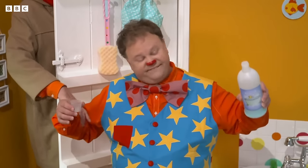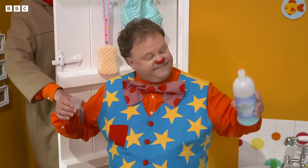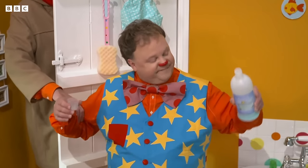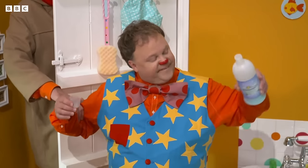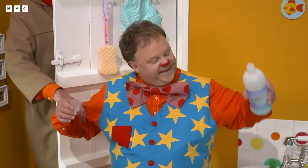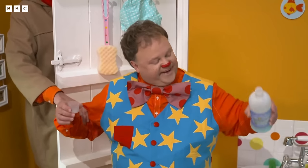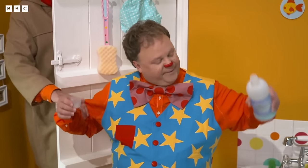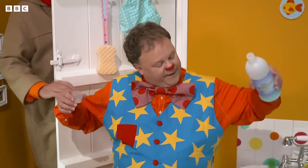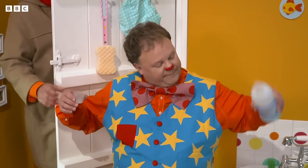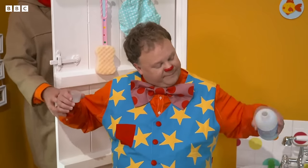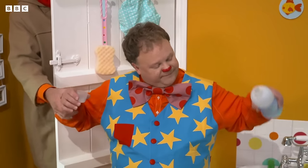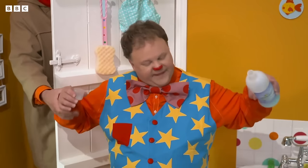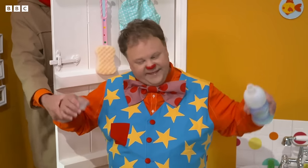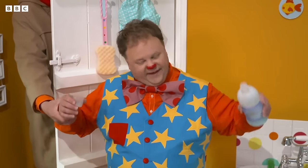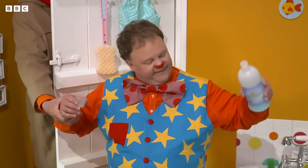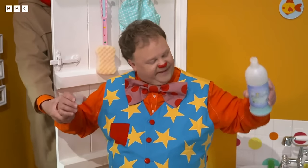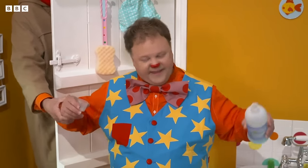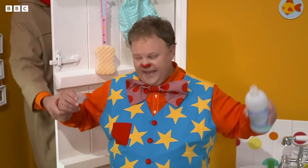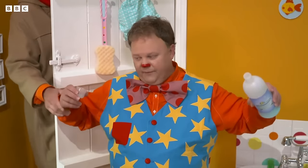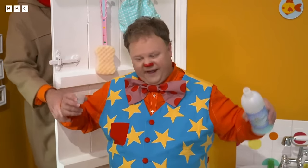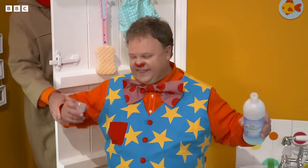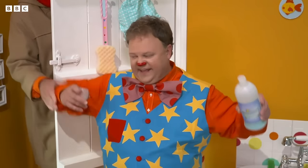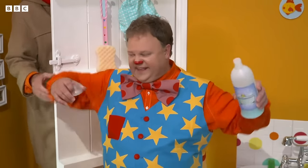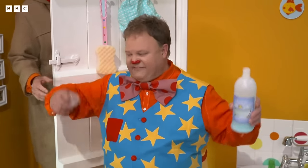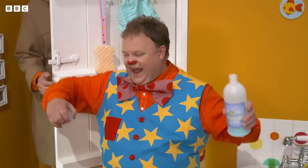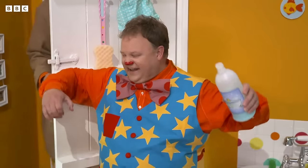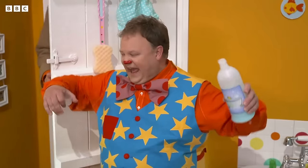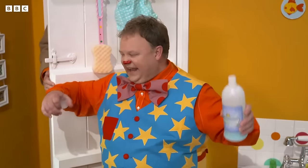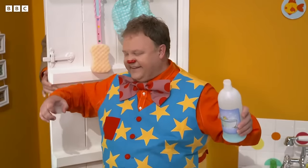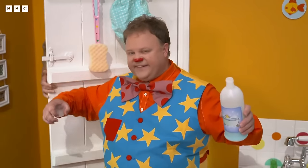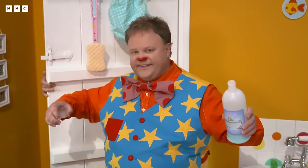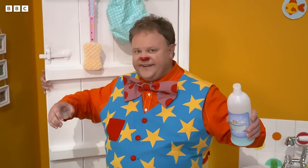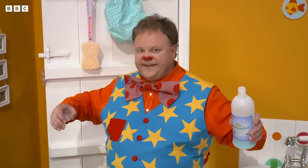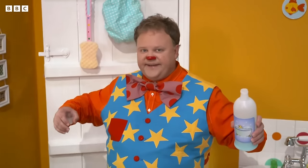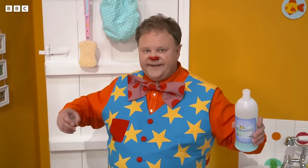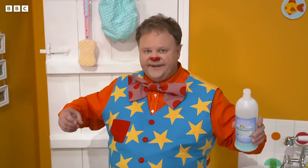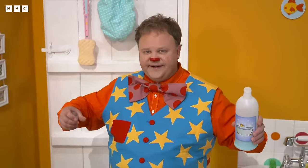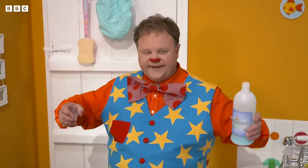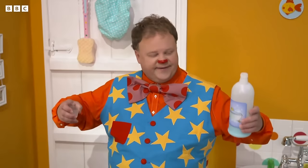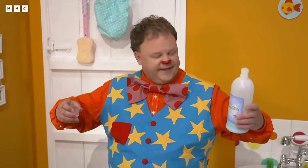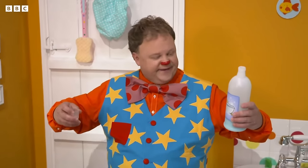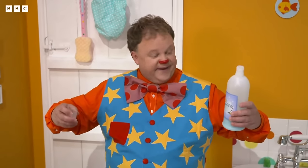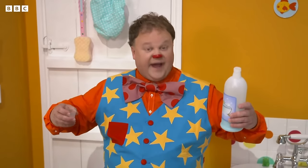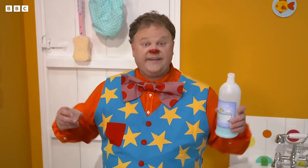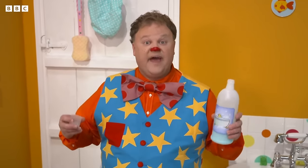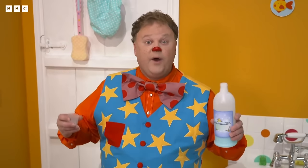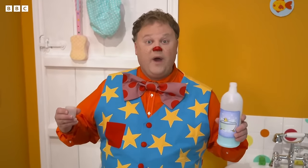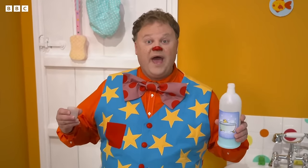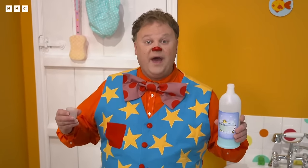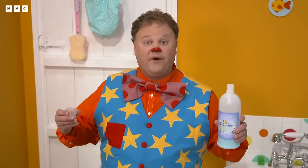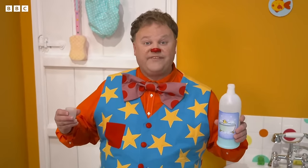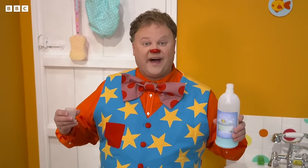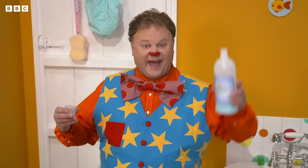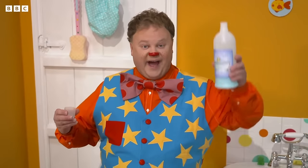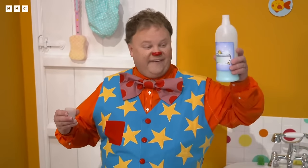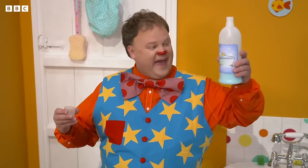idea. No problem. Yeah, all right. Thank you, Grandad. Thanks, the boy. Right, where was I? Oh,